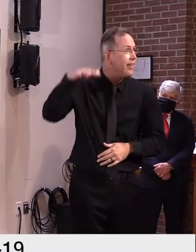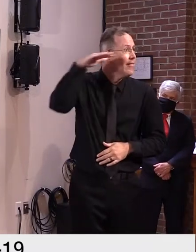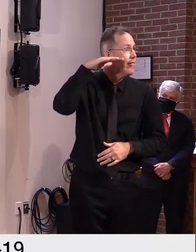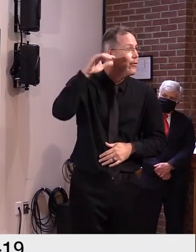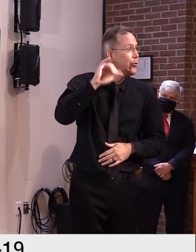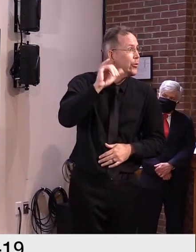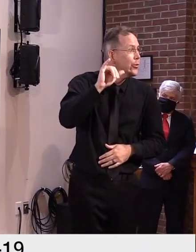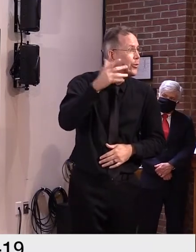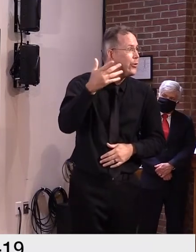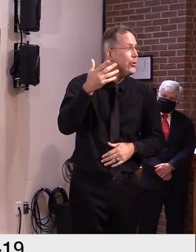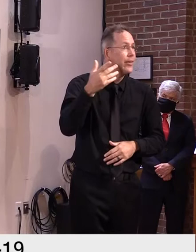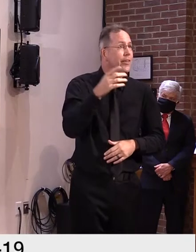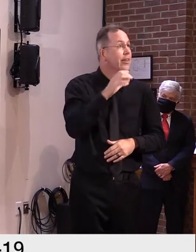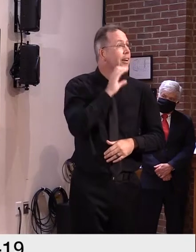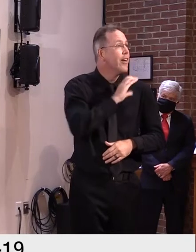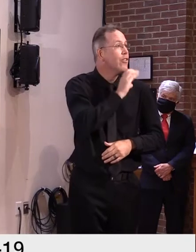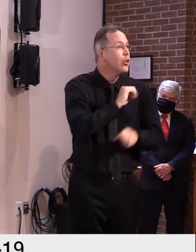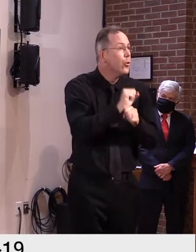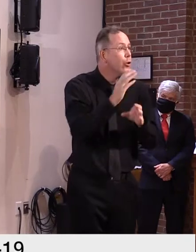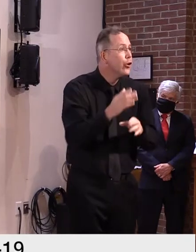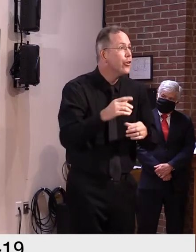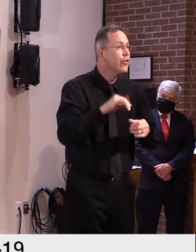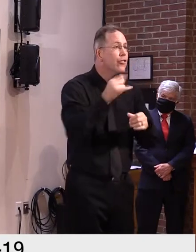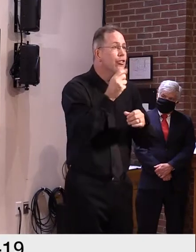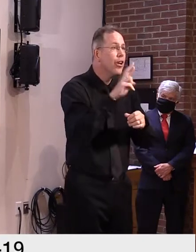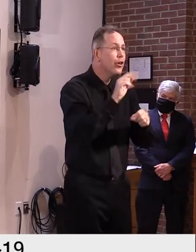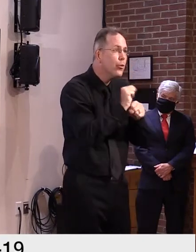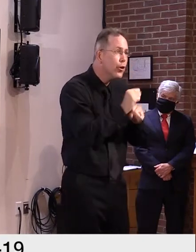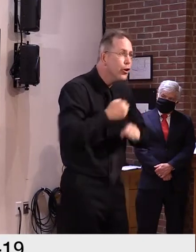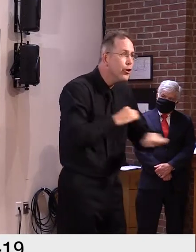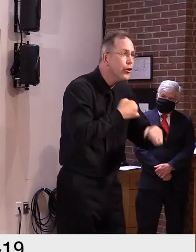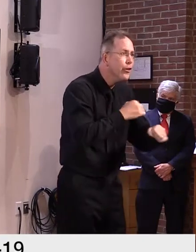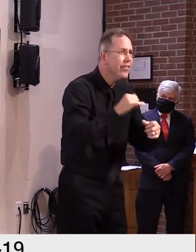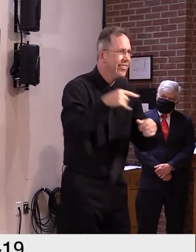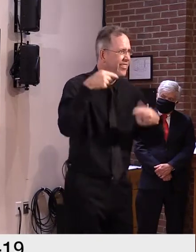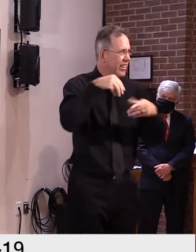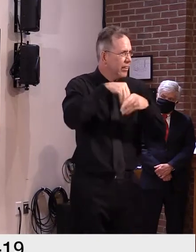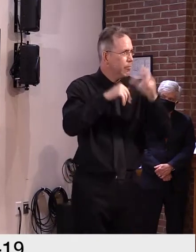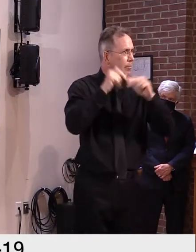or custodial staff or administrative staff in the offices. There are